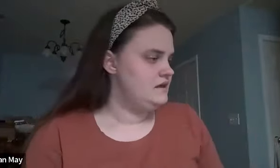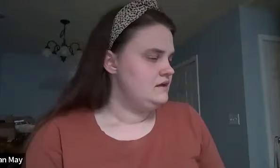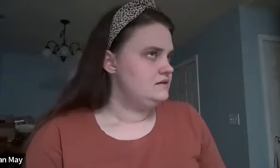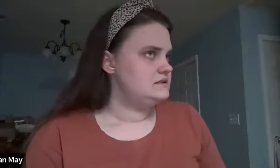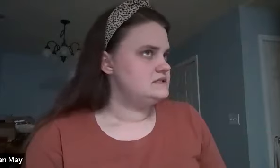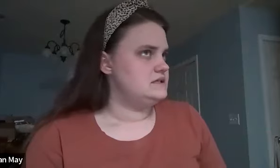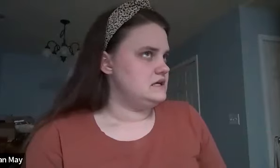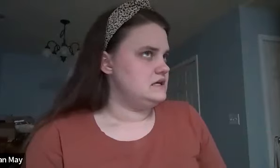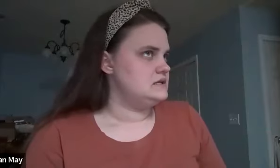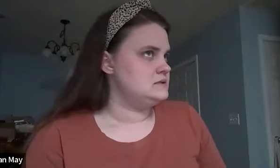Let's see.